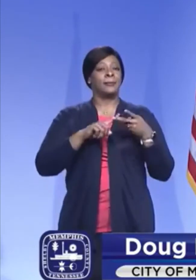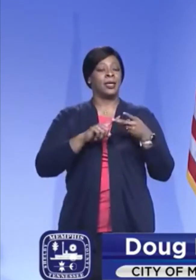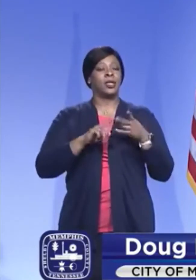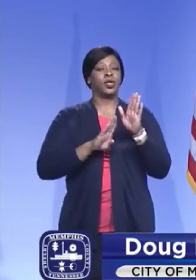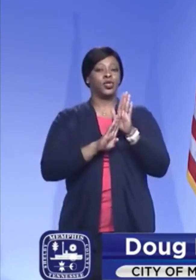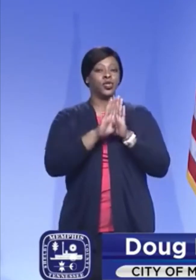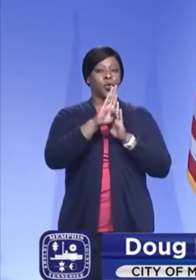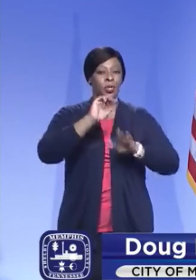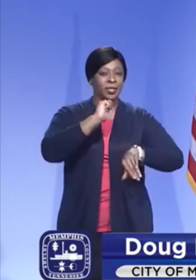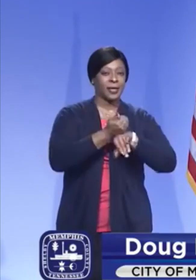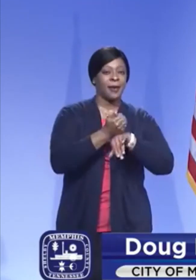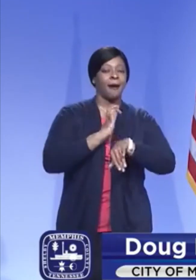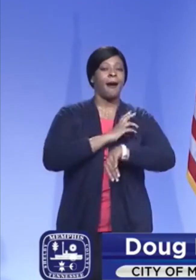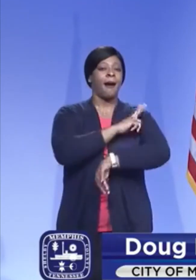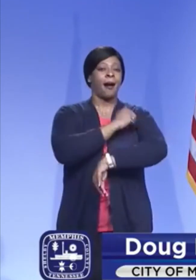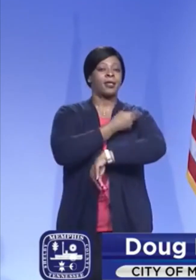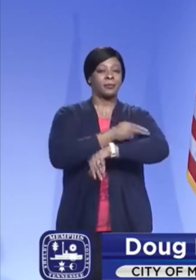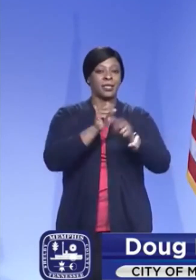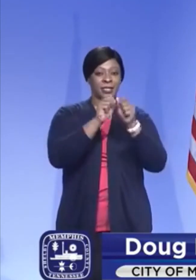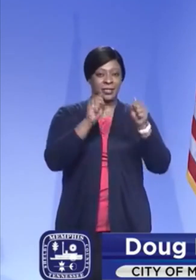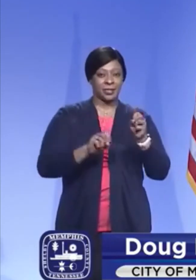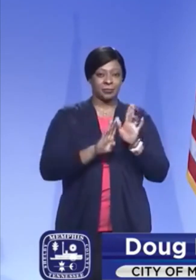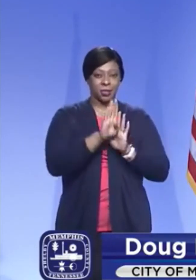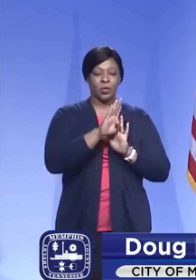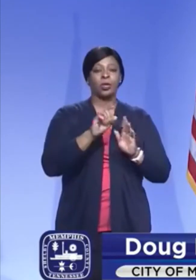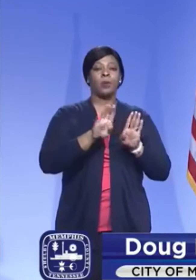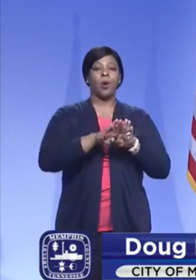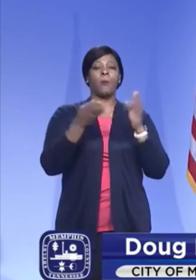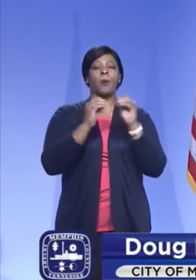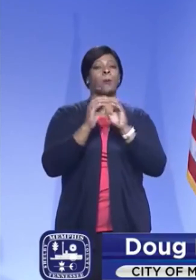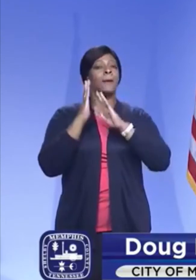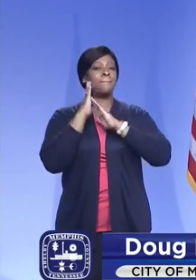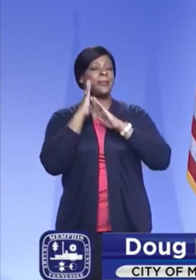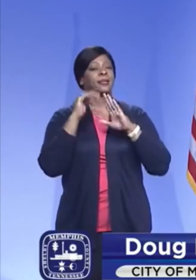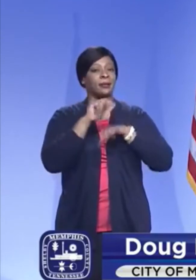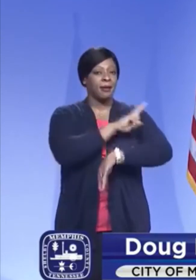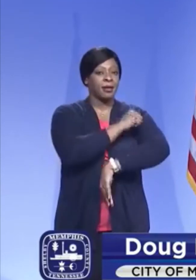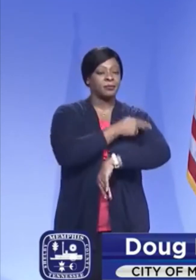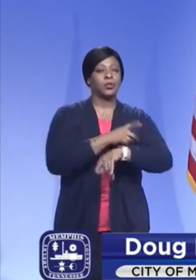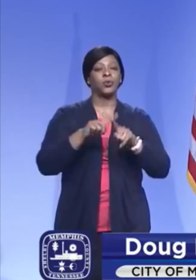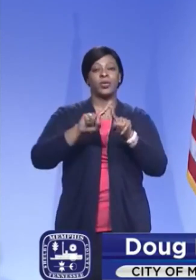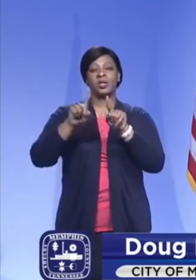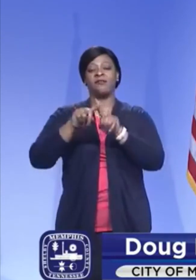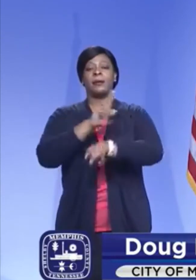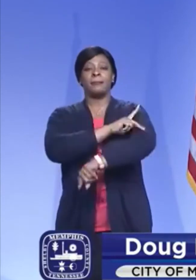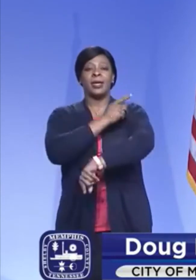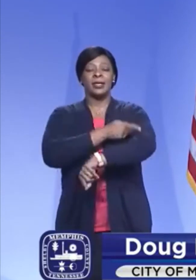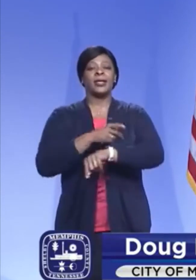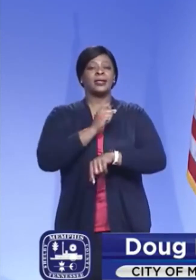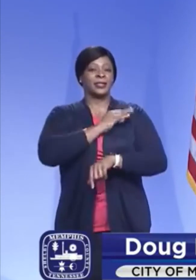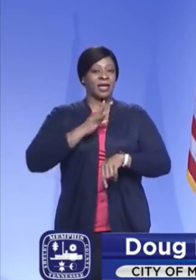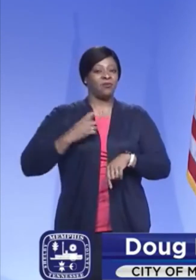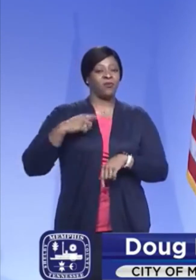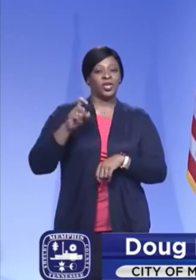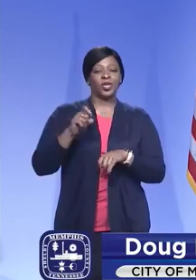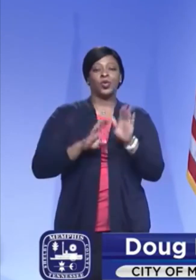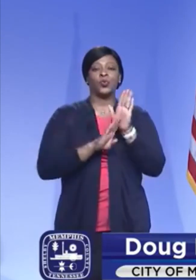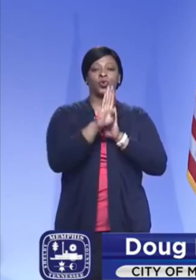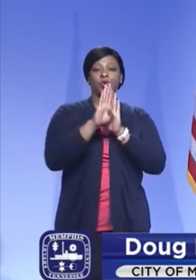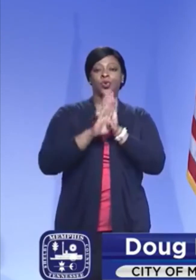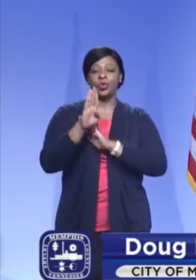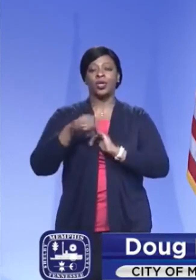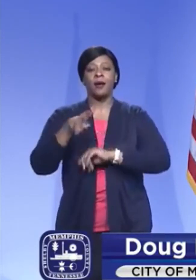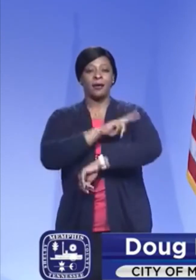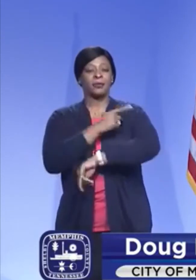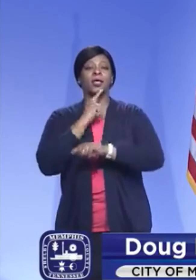in place at our hospital systems, and that means opening additional beds to serve additional patients, getting the staff that we need so that we can surge in the hospitals. That is the